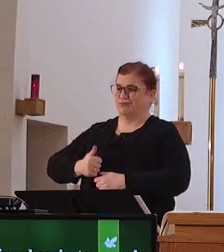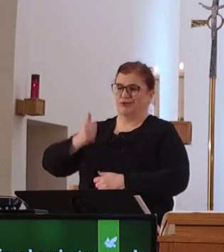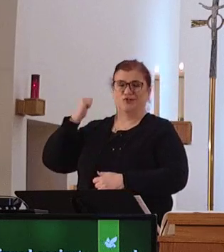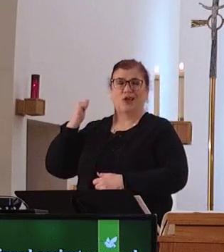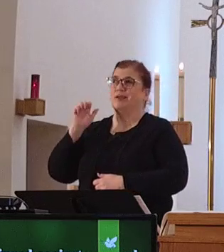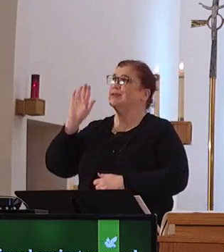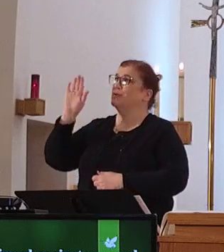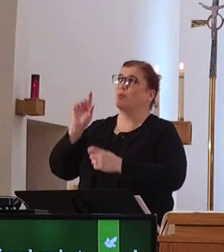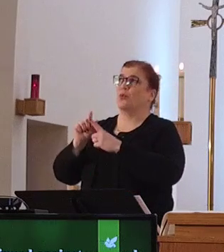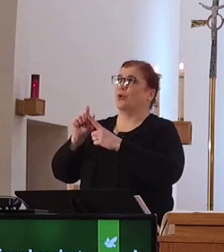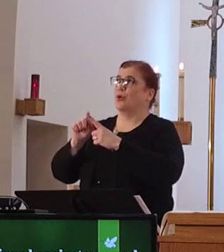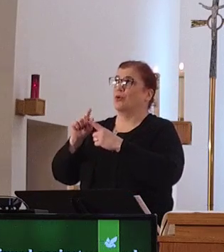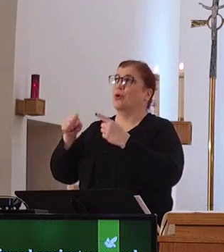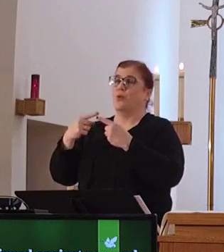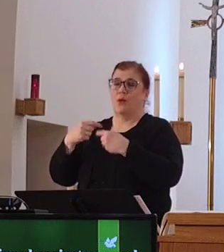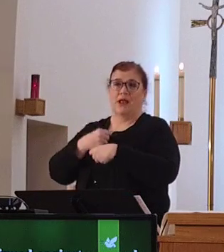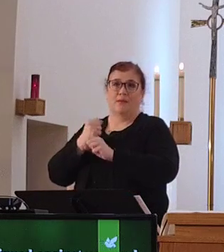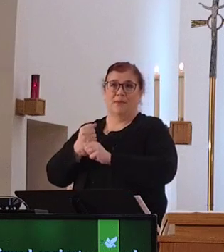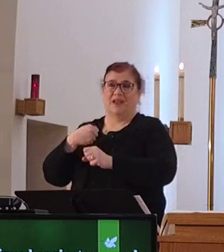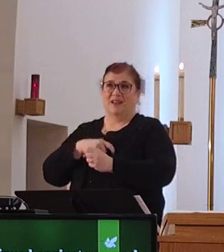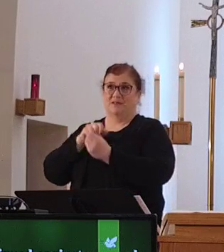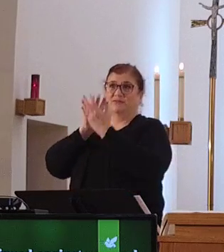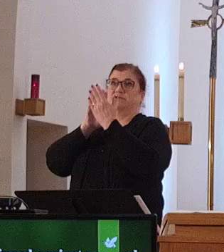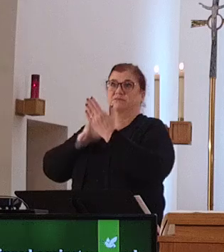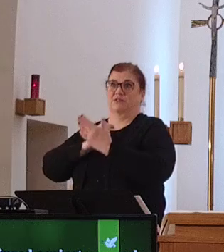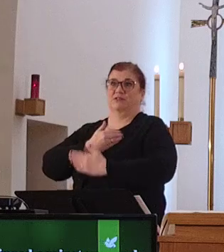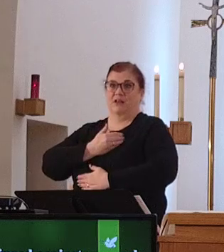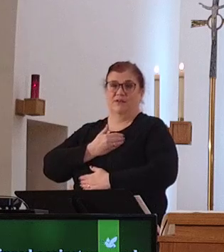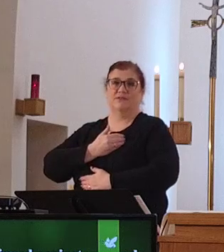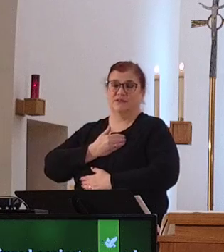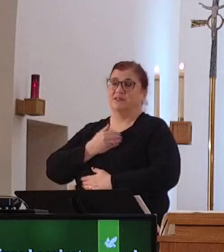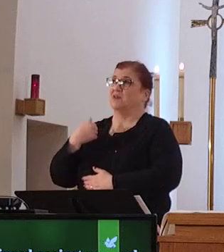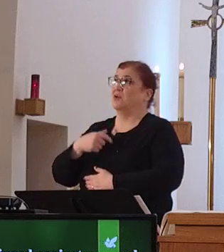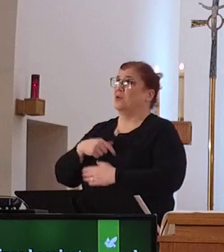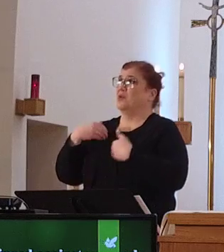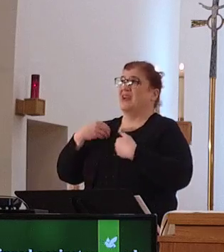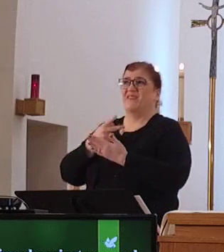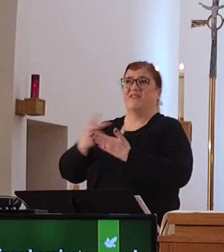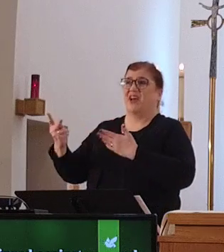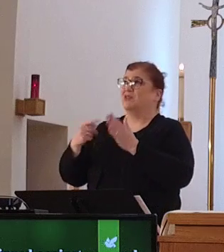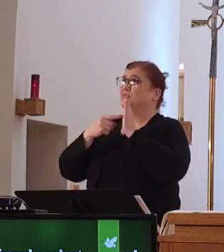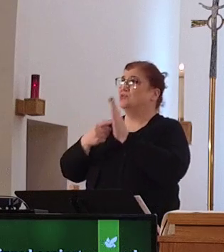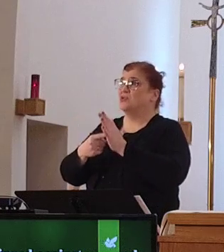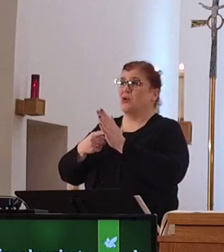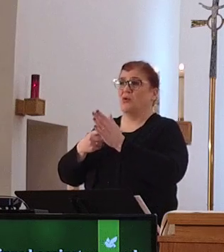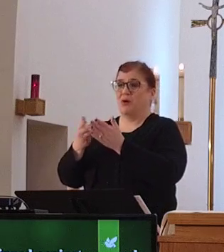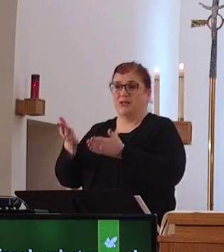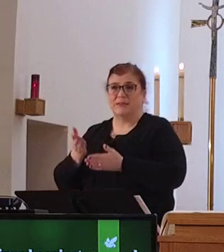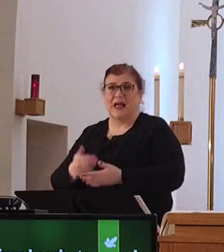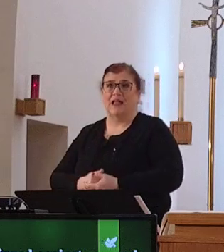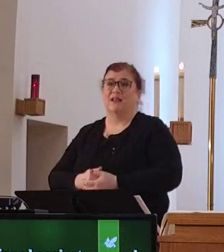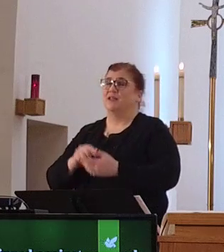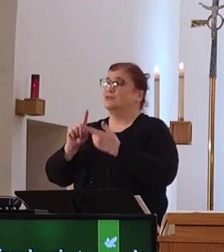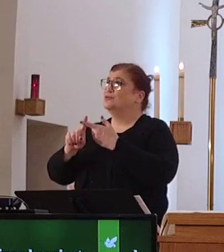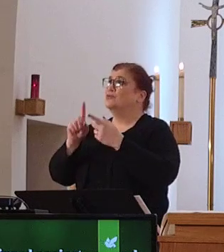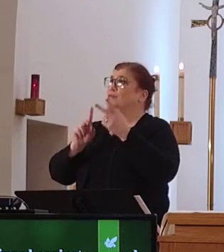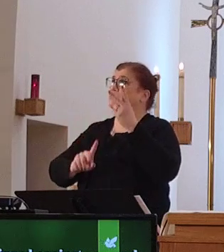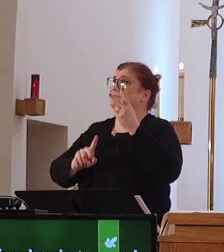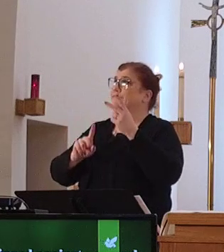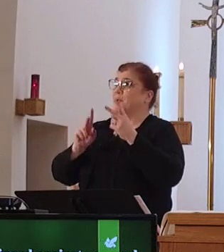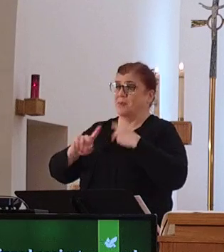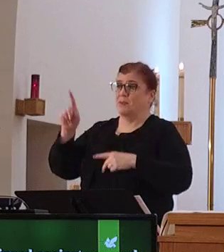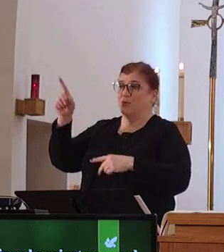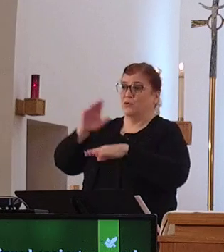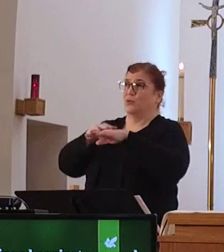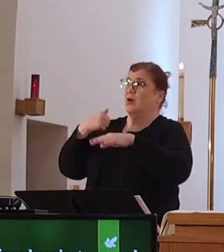your word when it made us confront ourselves. We have failed to show hospitality to those you